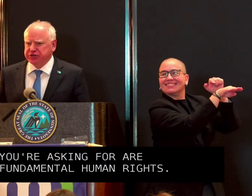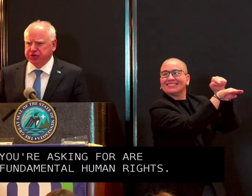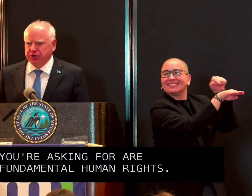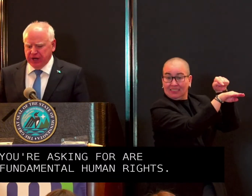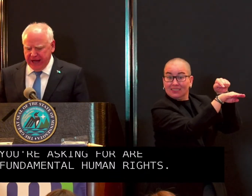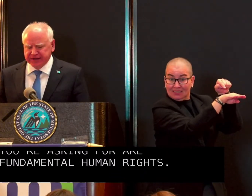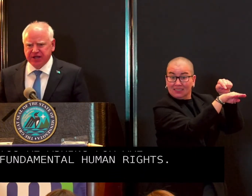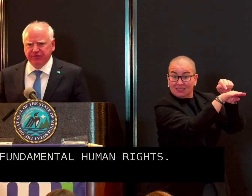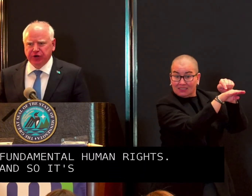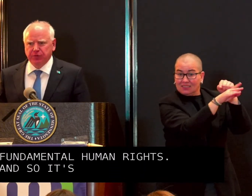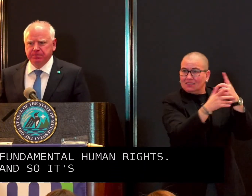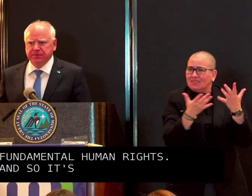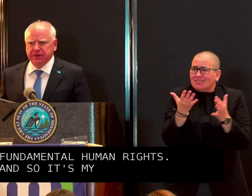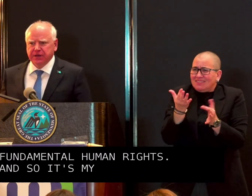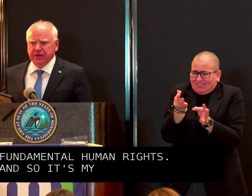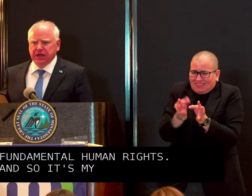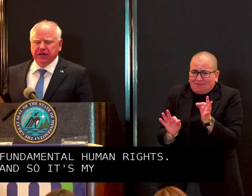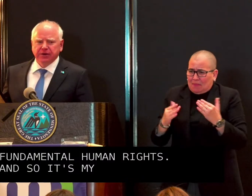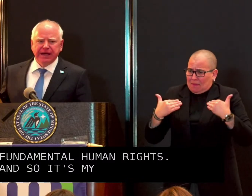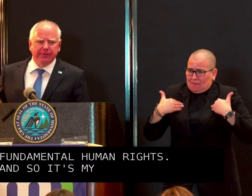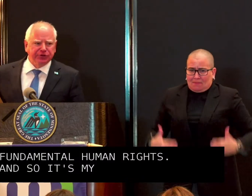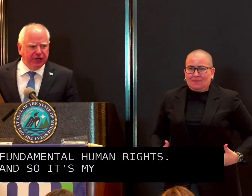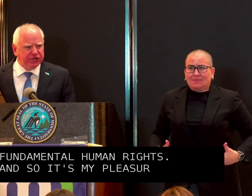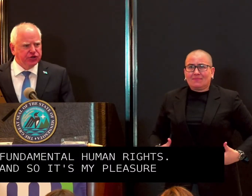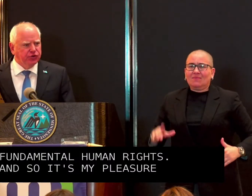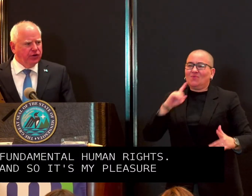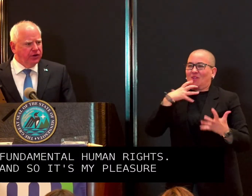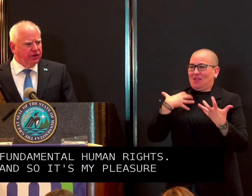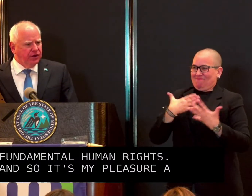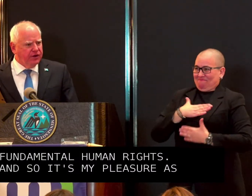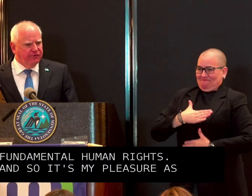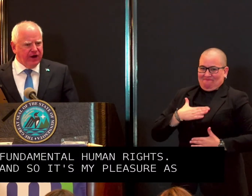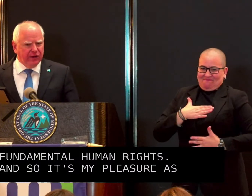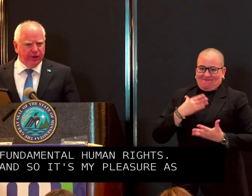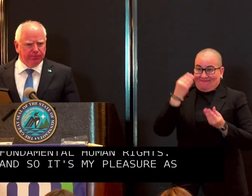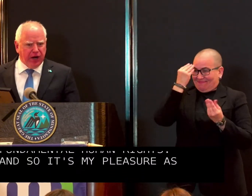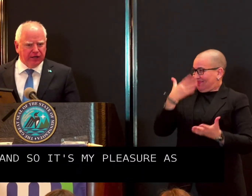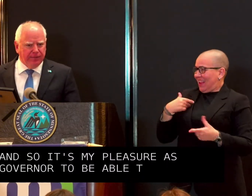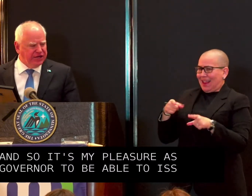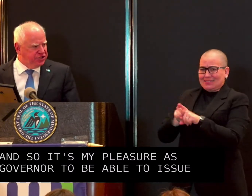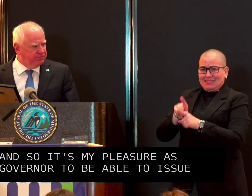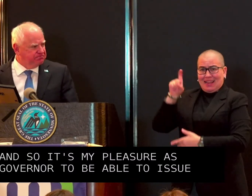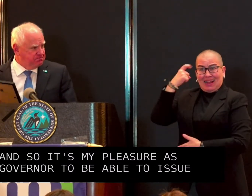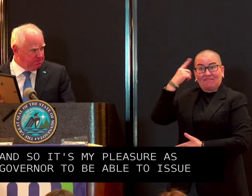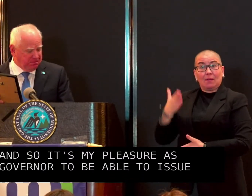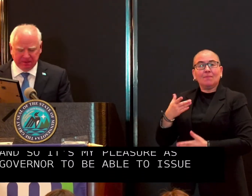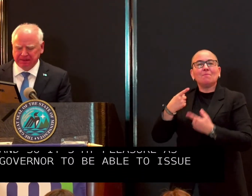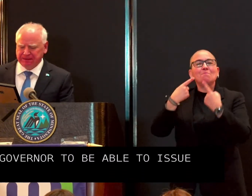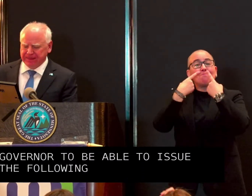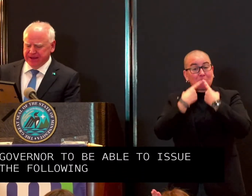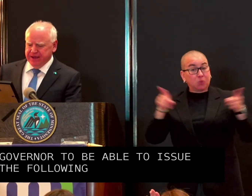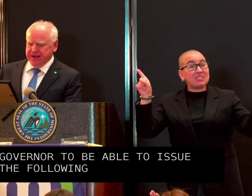my pleasure as governor to be able to issue the following proclamation.